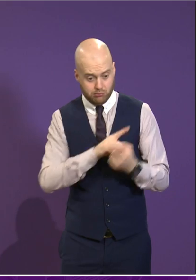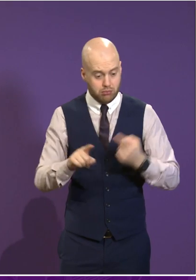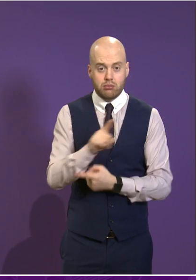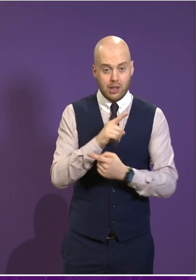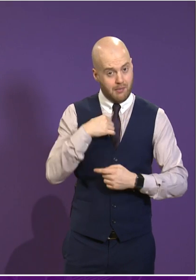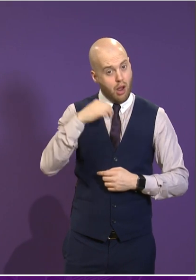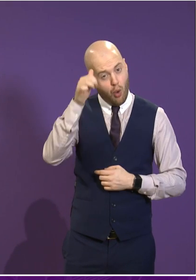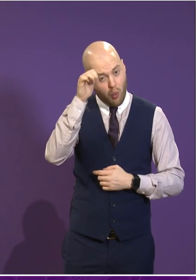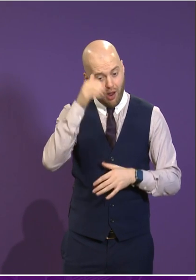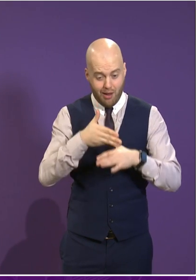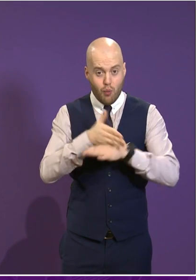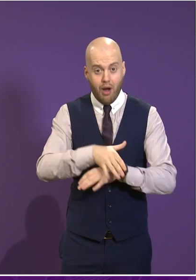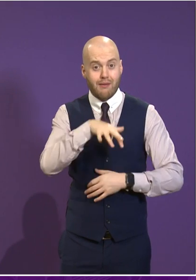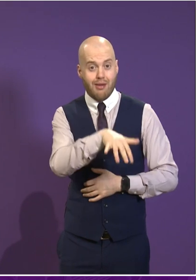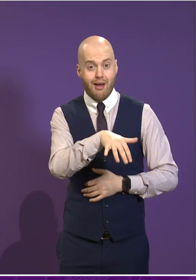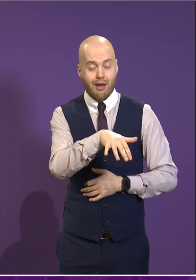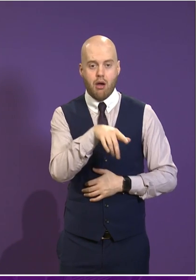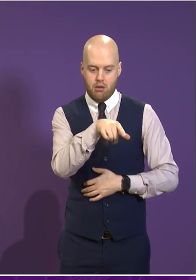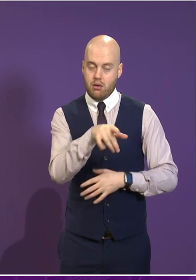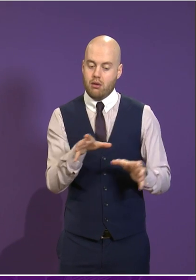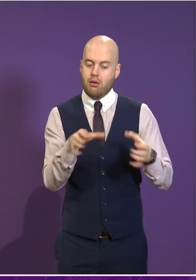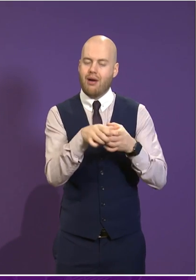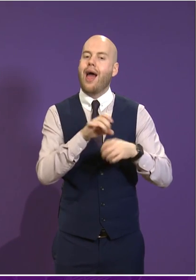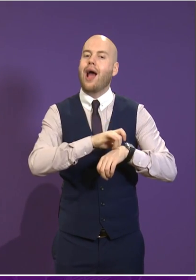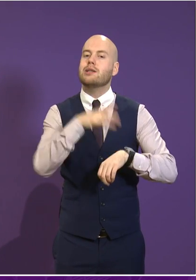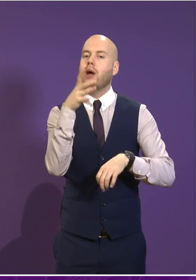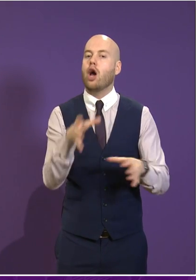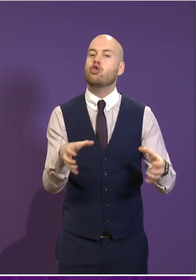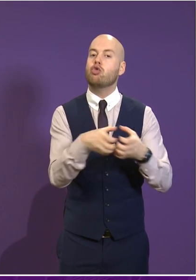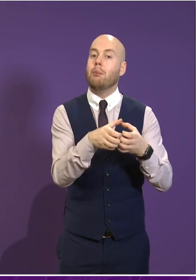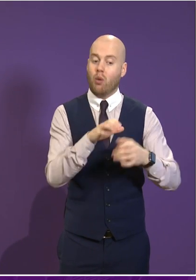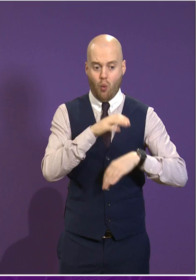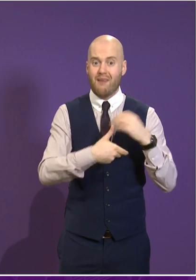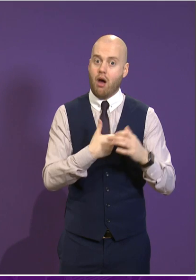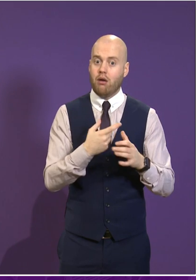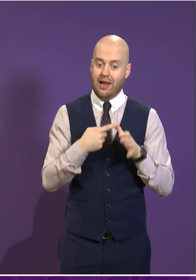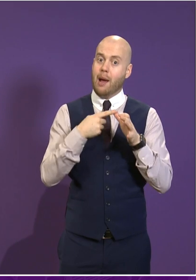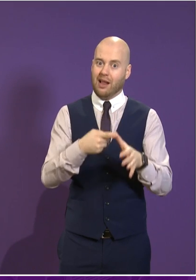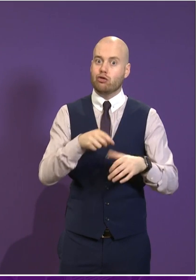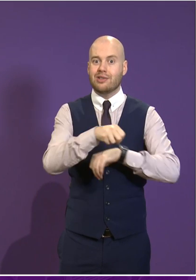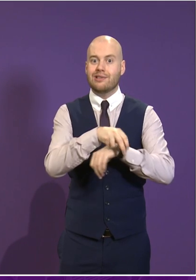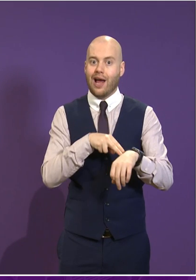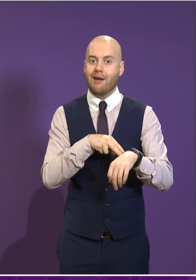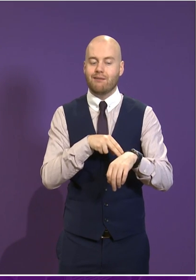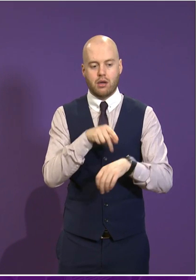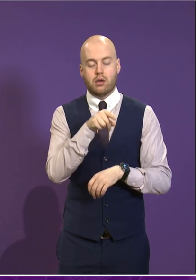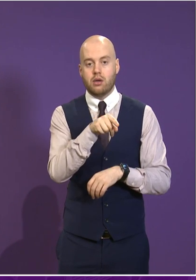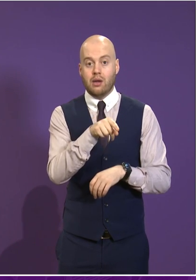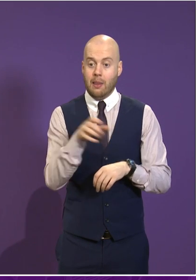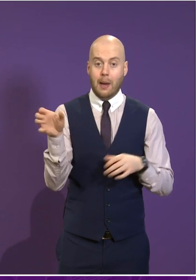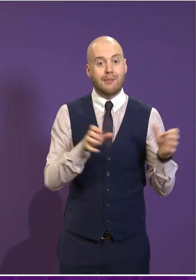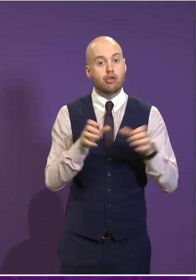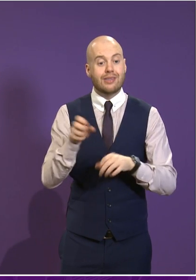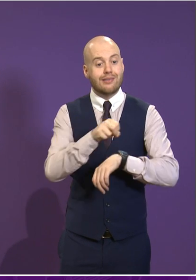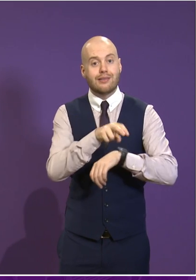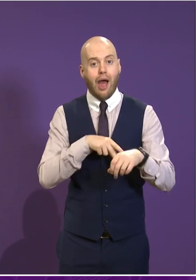went into that, and there was an expert group that was around admissions. So it was admission staff, and just as John said, there was a variance of